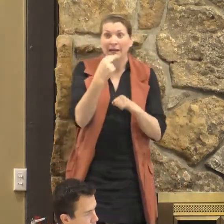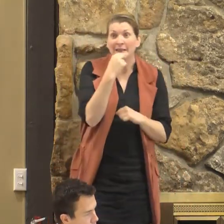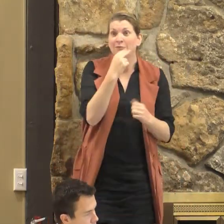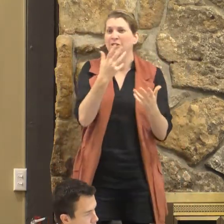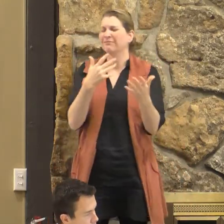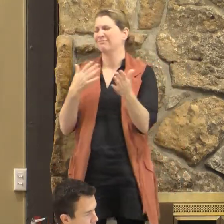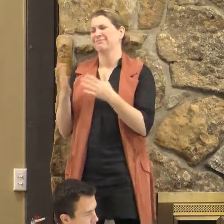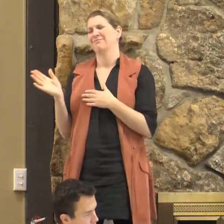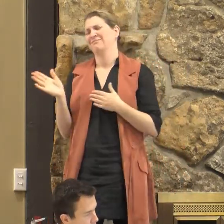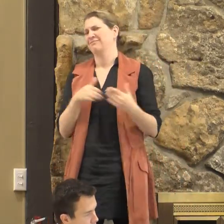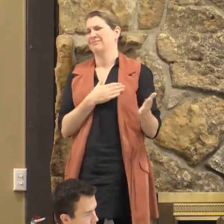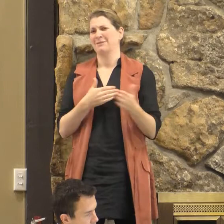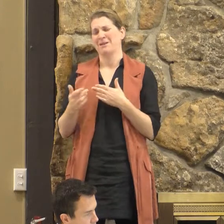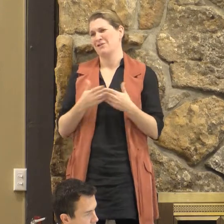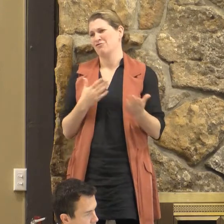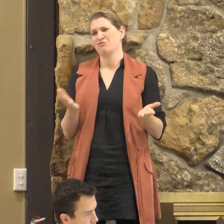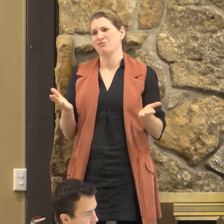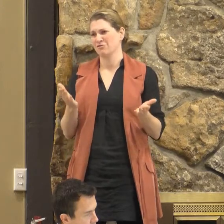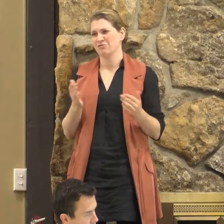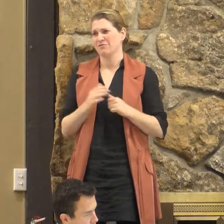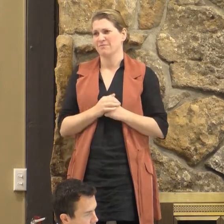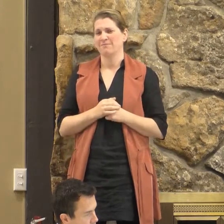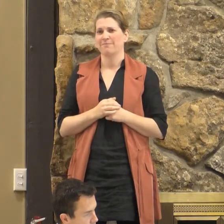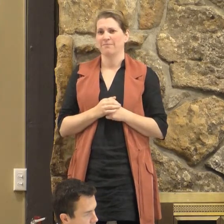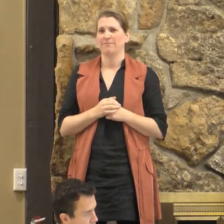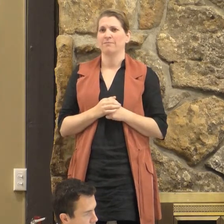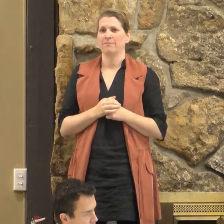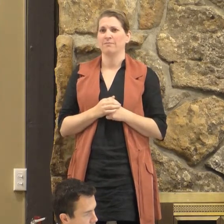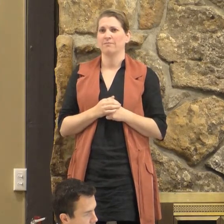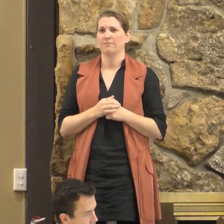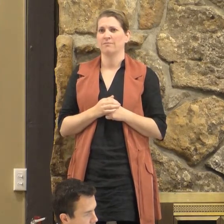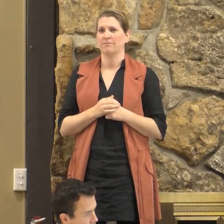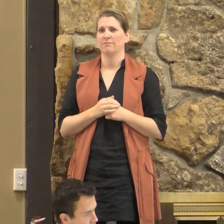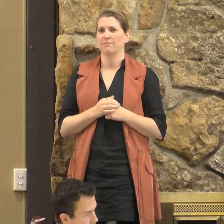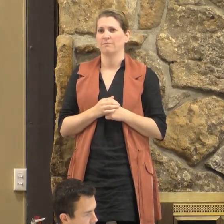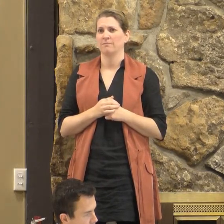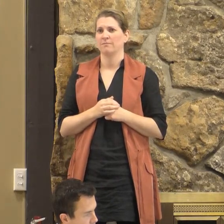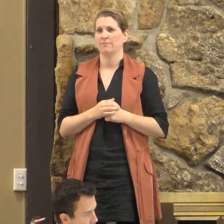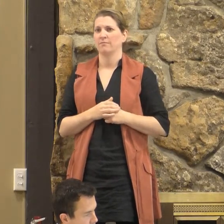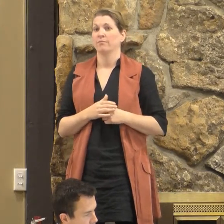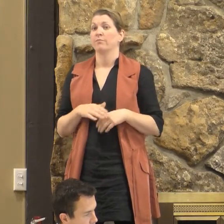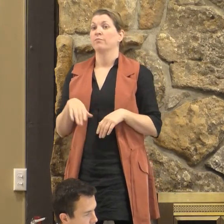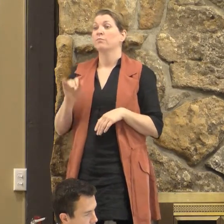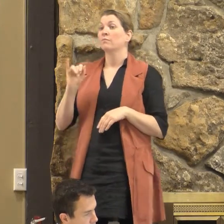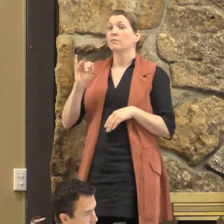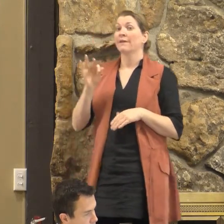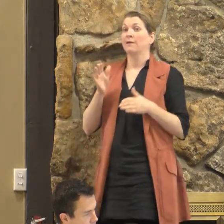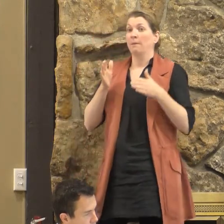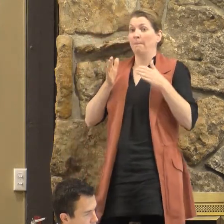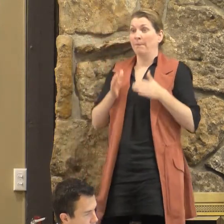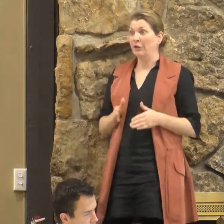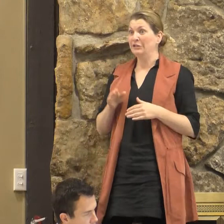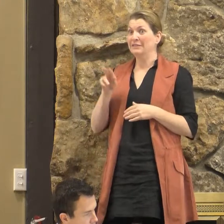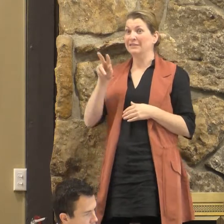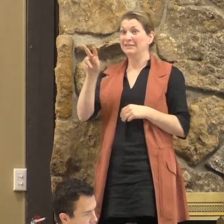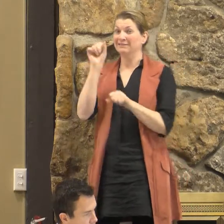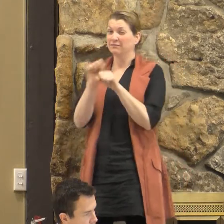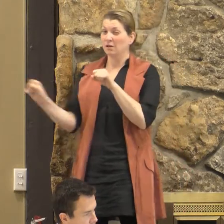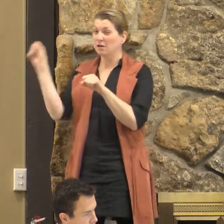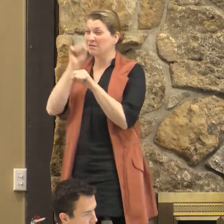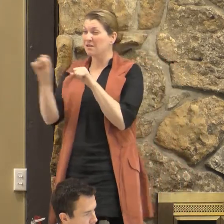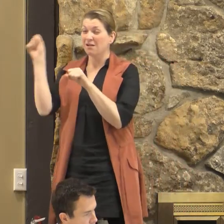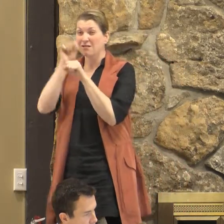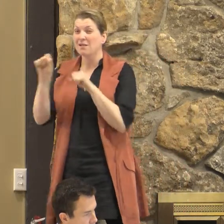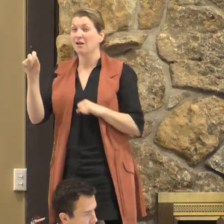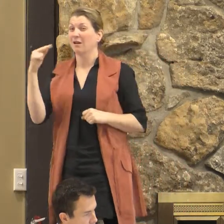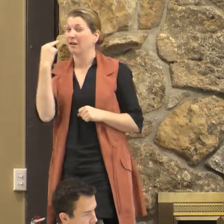some can't. And if they're being dependent on that skill and they don't have it, then the communication for them is just not there